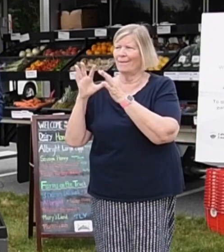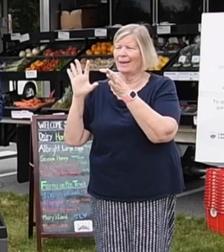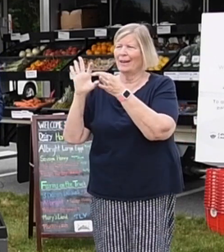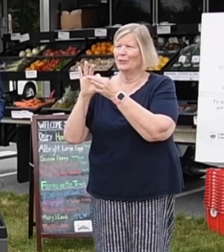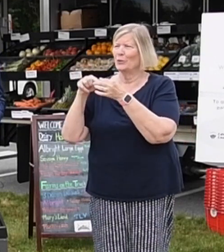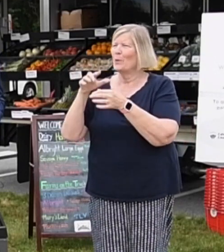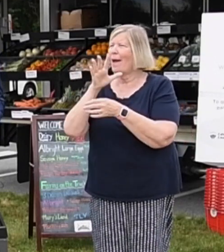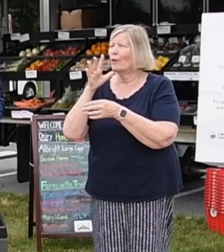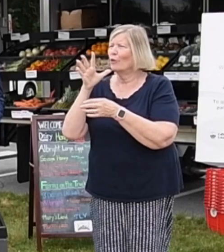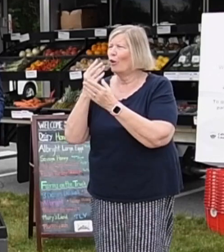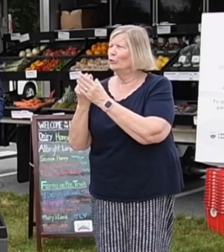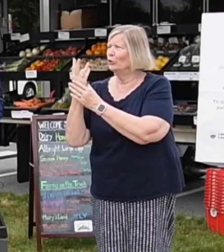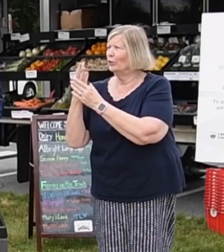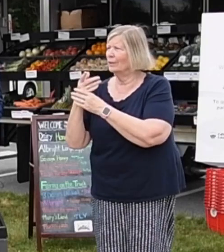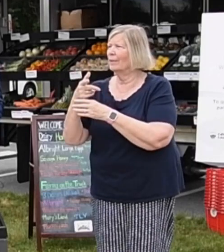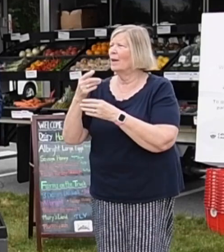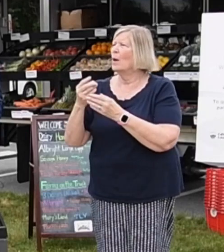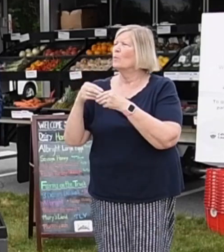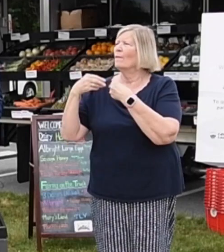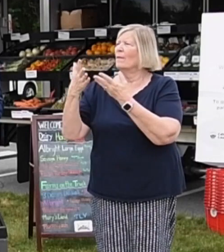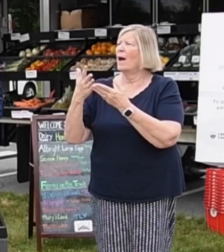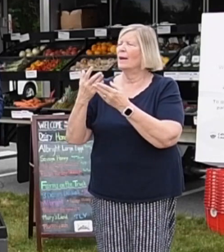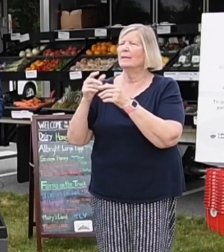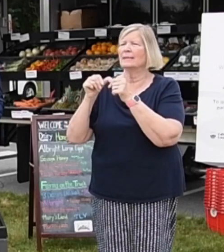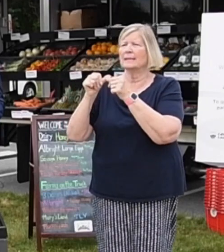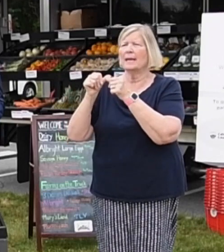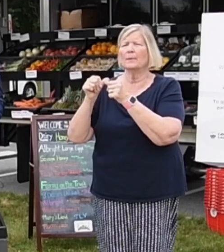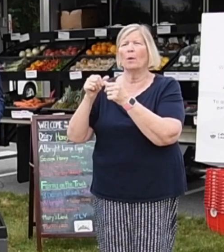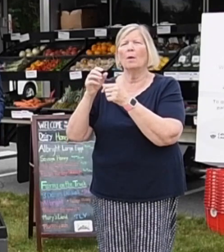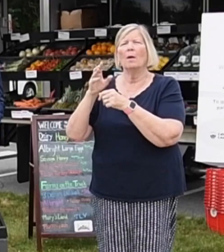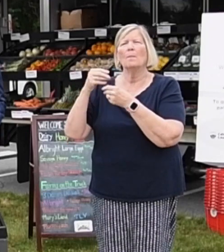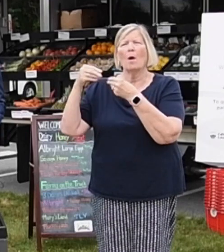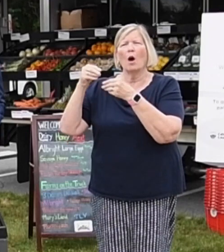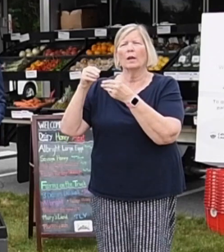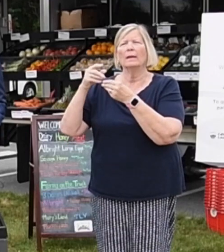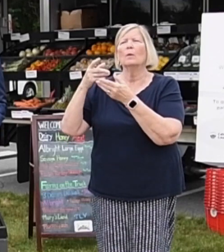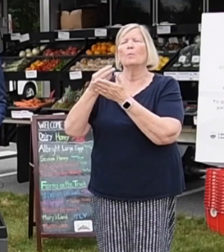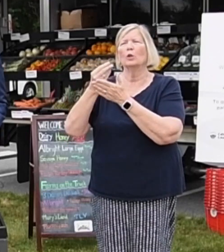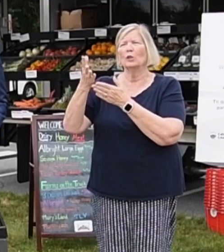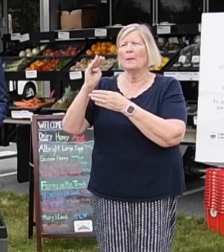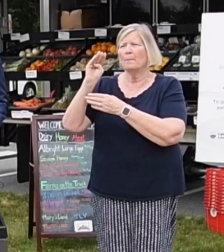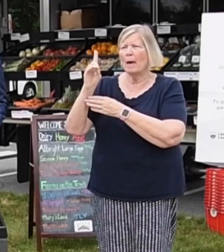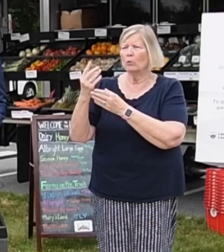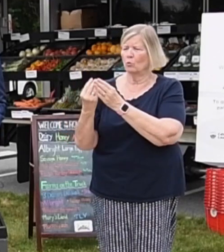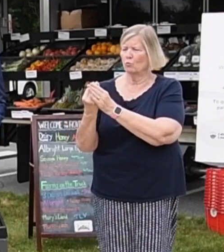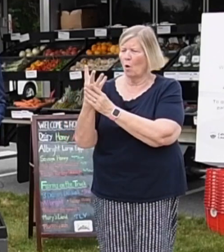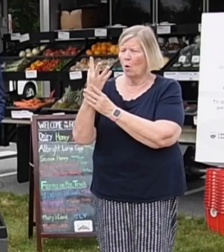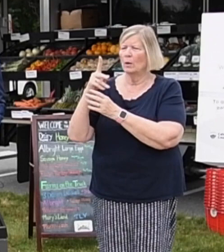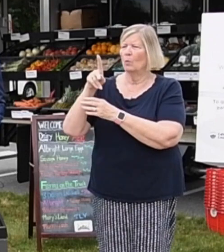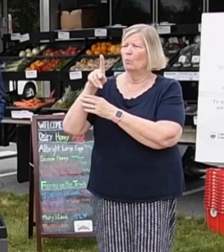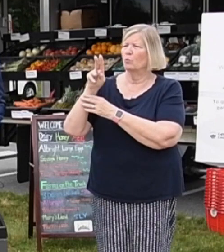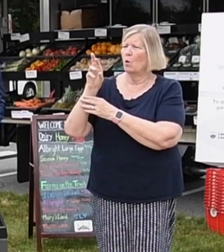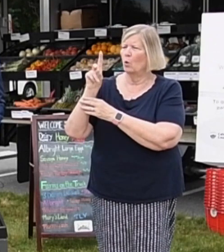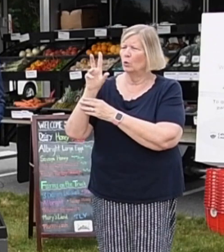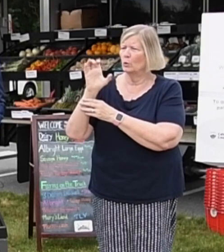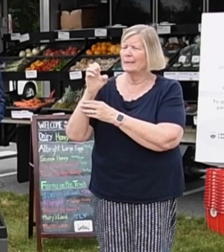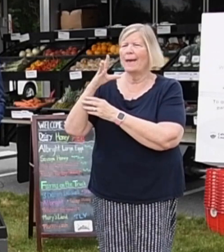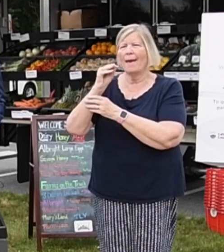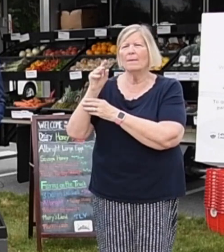The program provides a sustainable market for our local farms purchasing Maryland-grown produce and